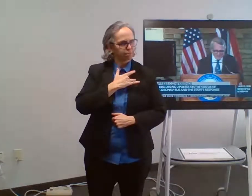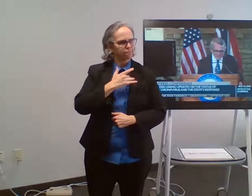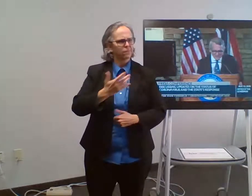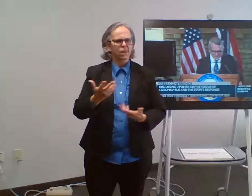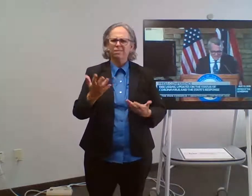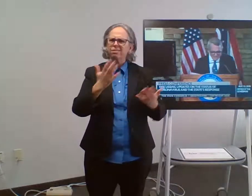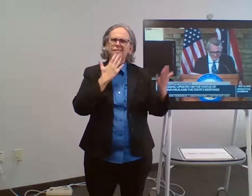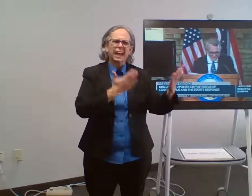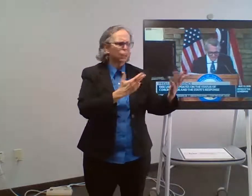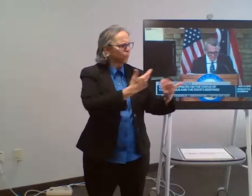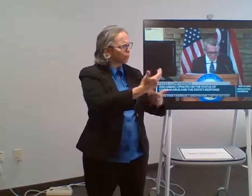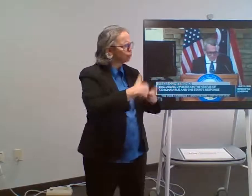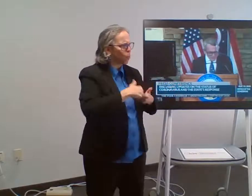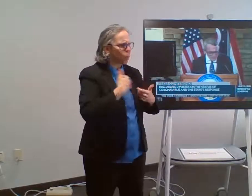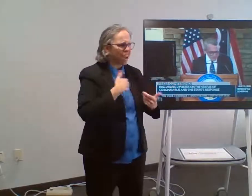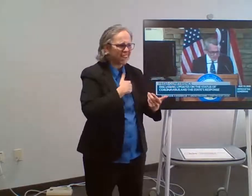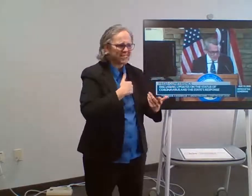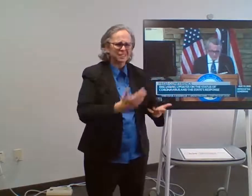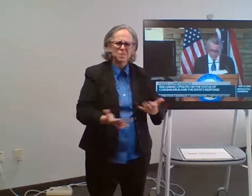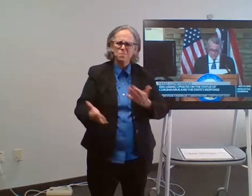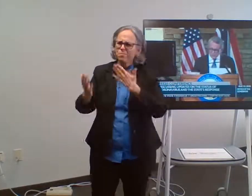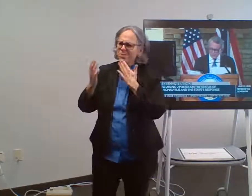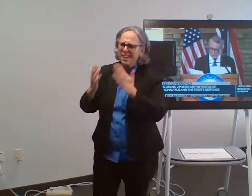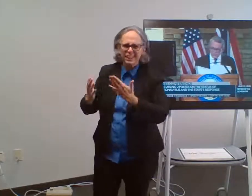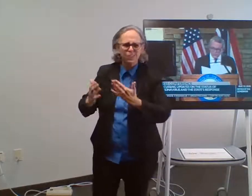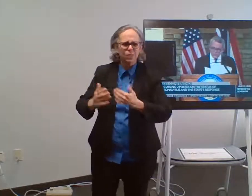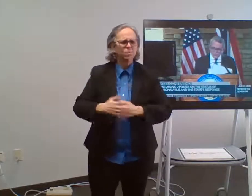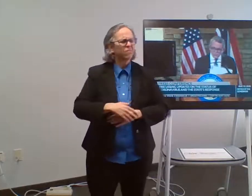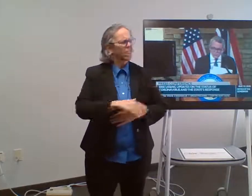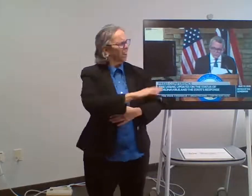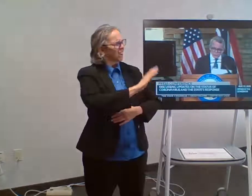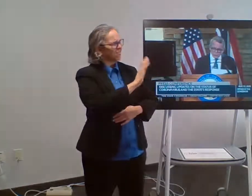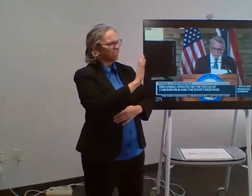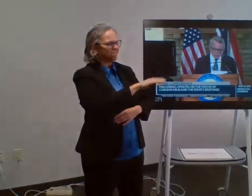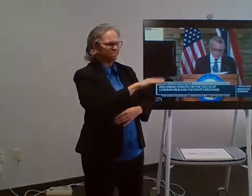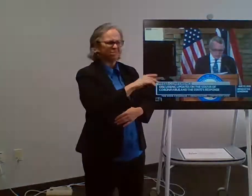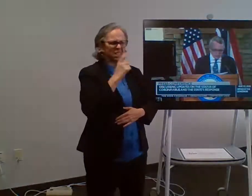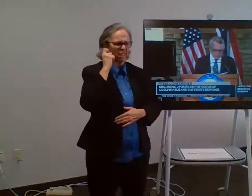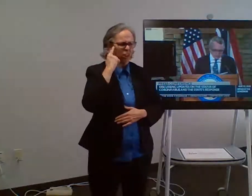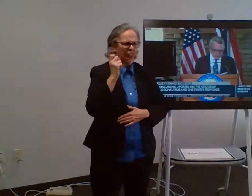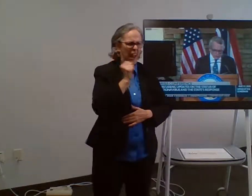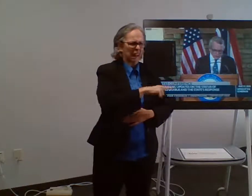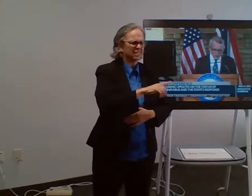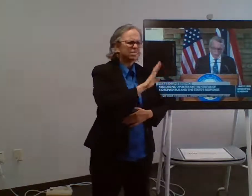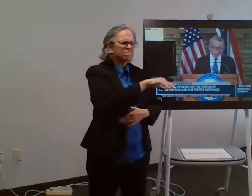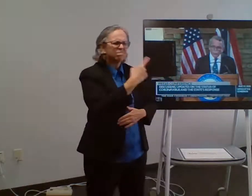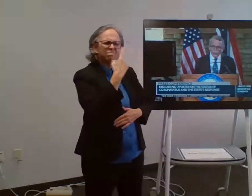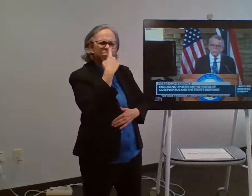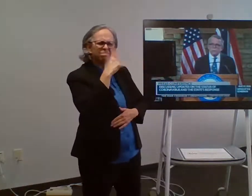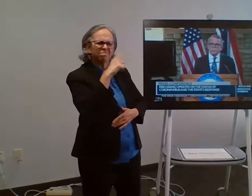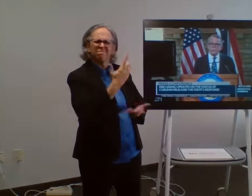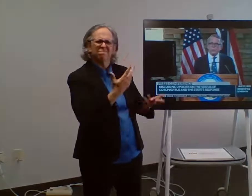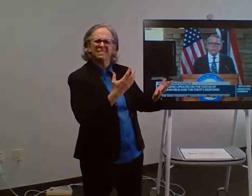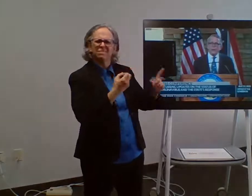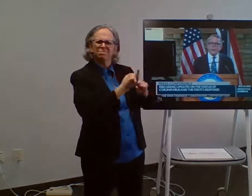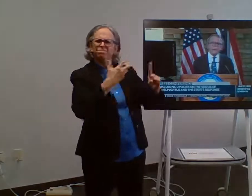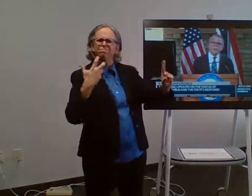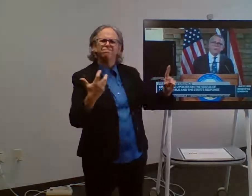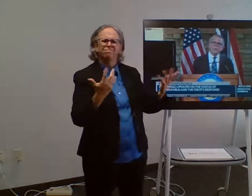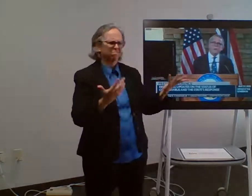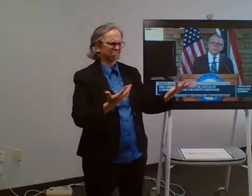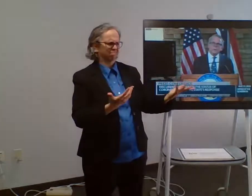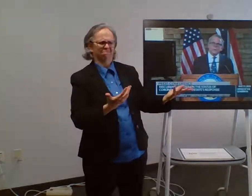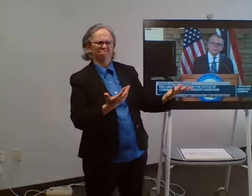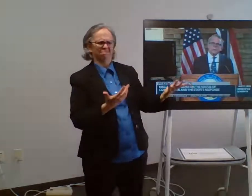having me. Well, Doctor, I wonder if you could just kind of tell us a little bit about what we know